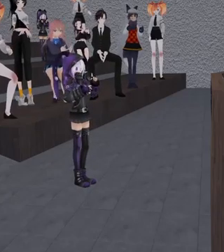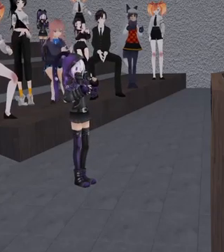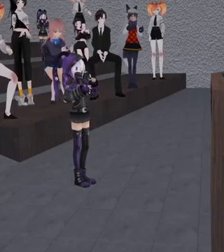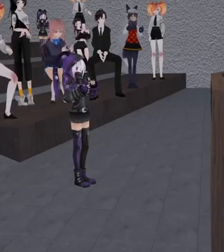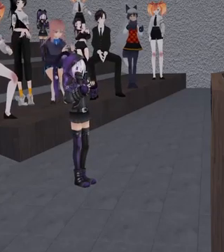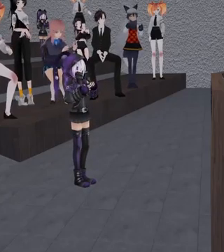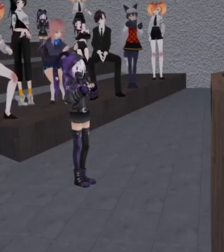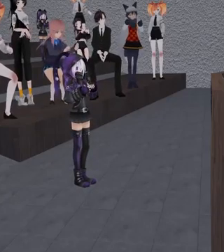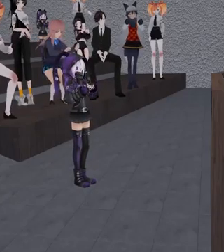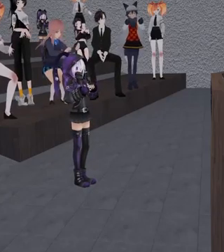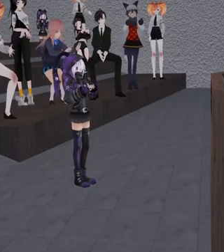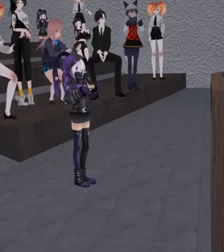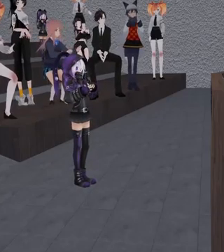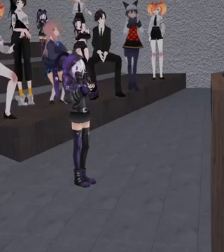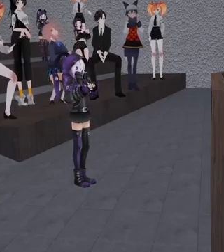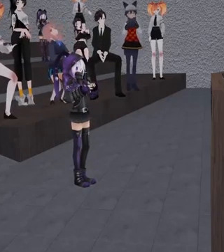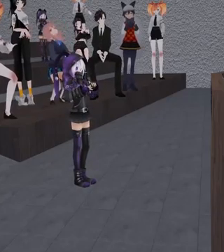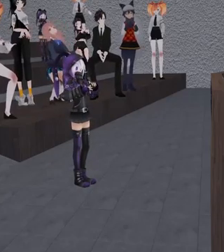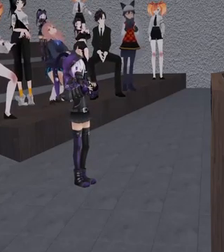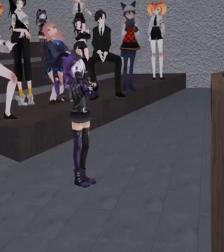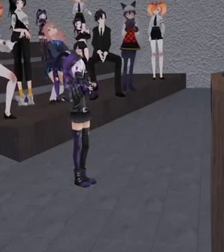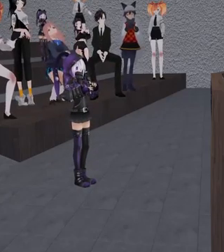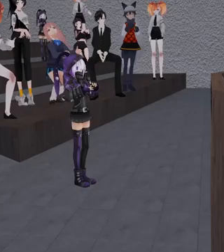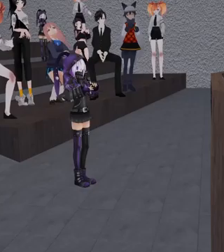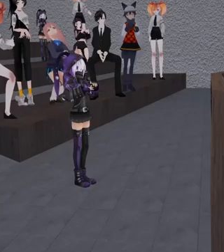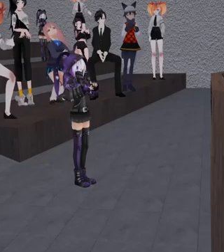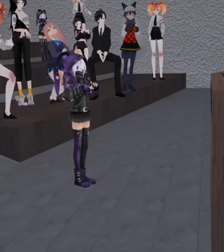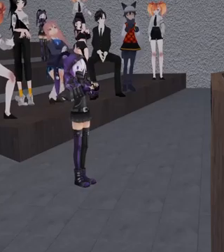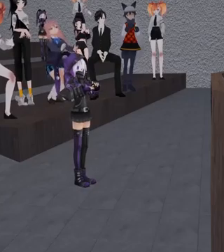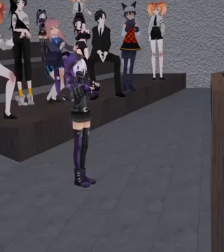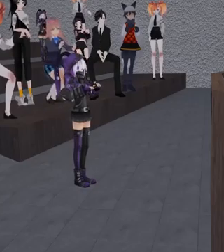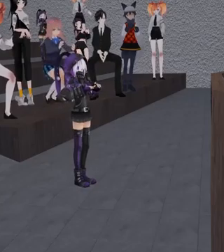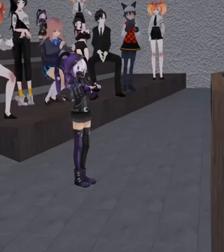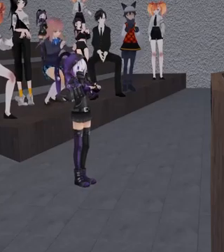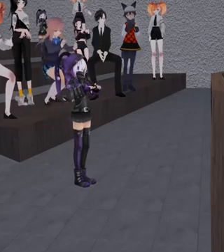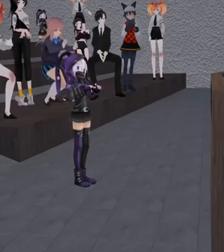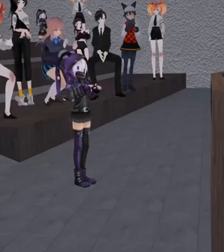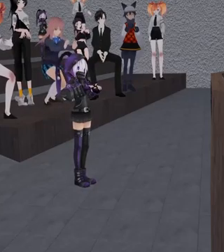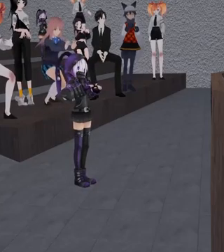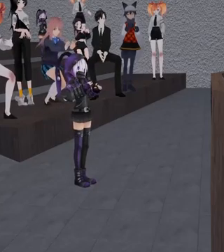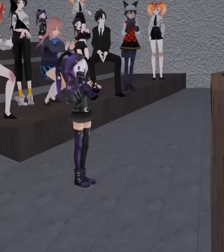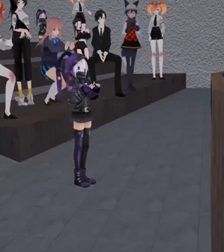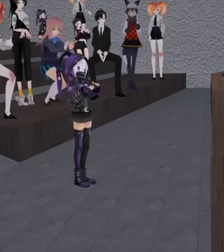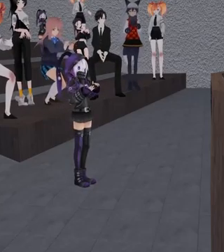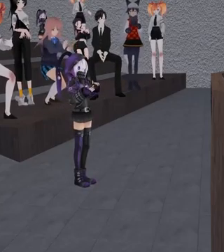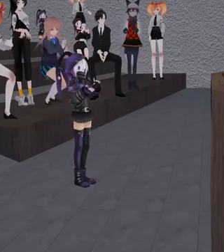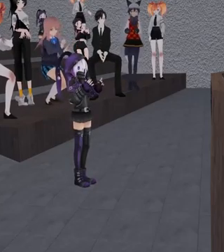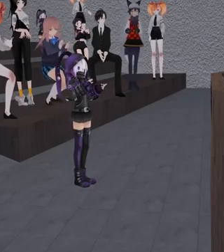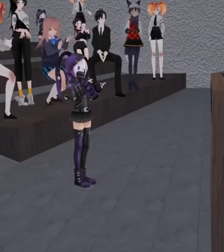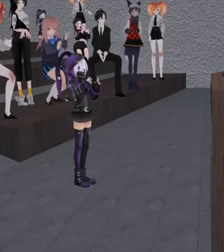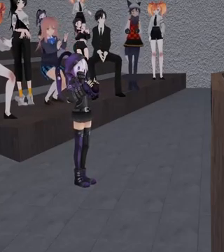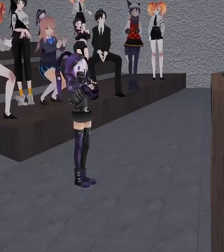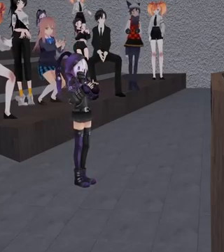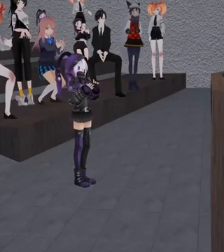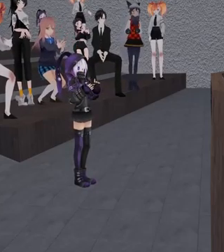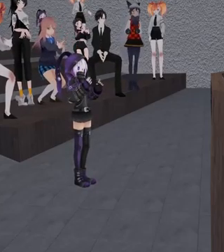doing, like, left-hand dominance with specific signs. And so I was wondering, like, is that